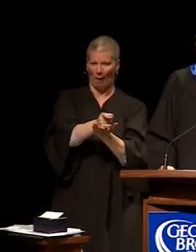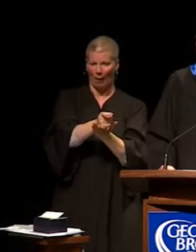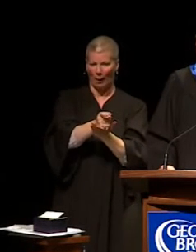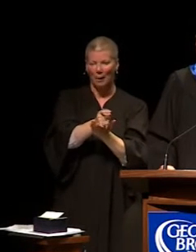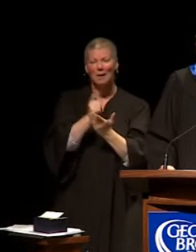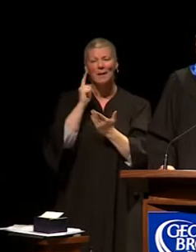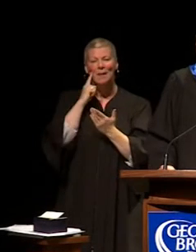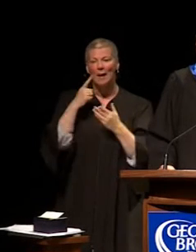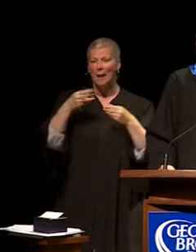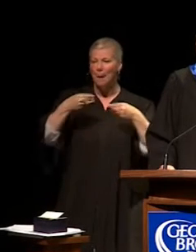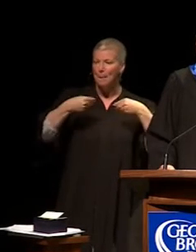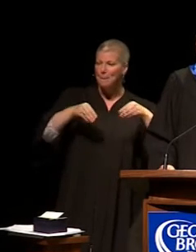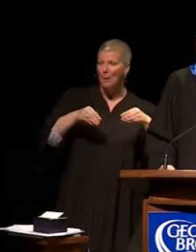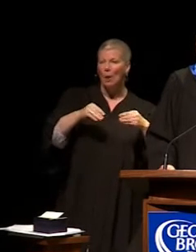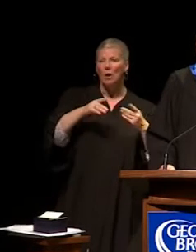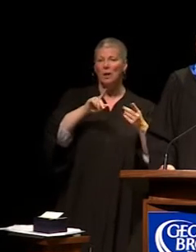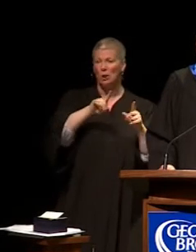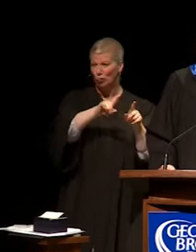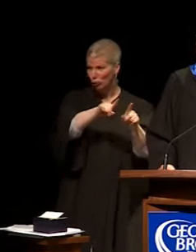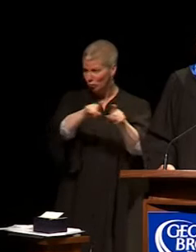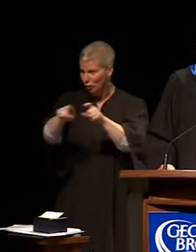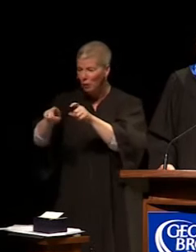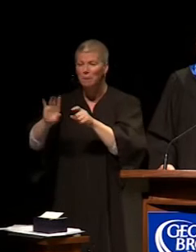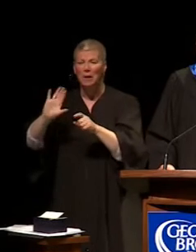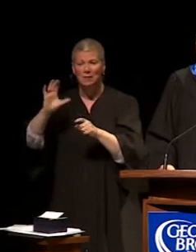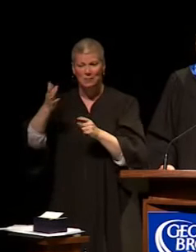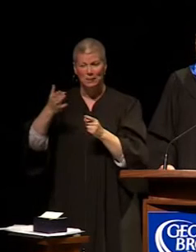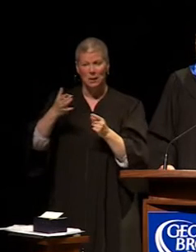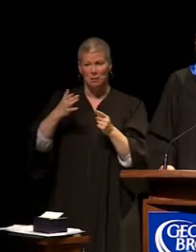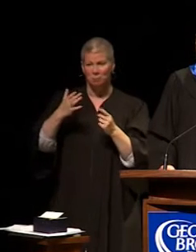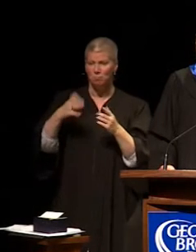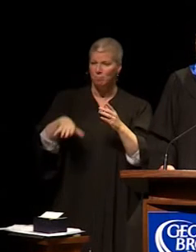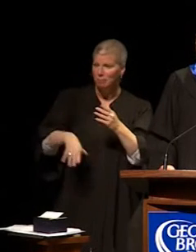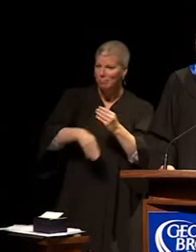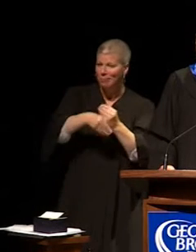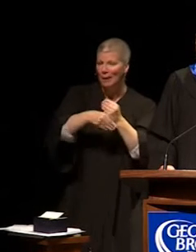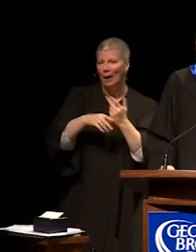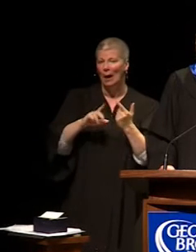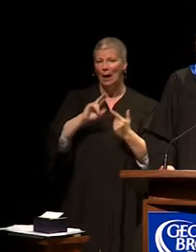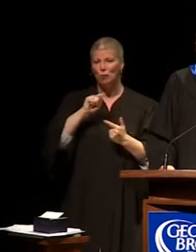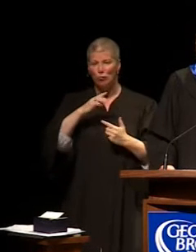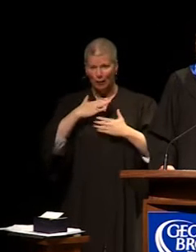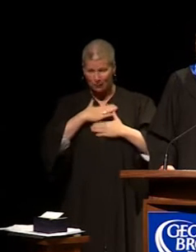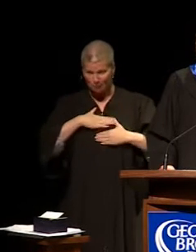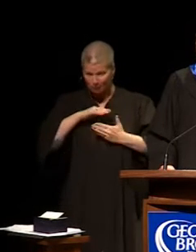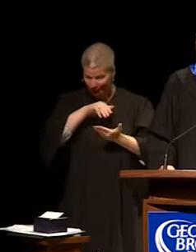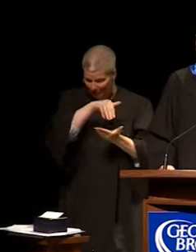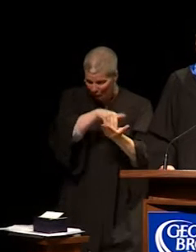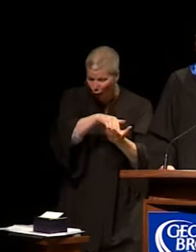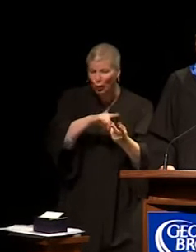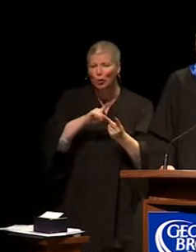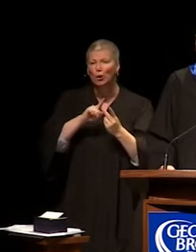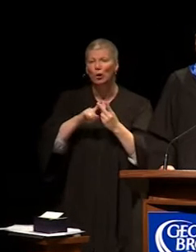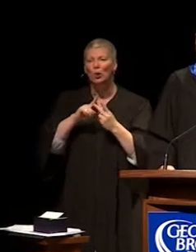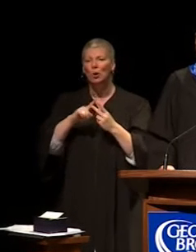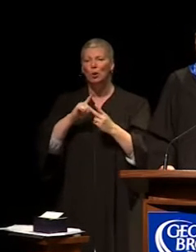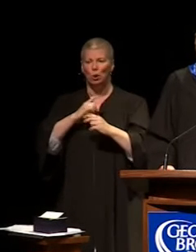larger suites, recreation centers, security, and luxury